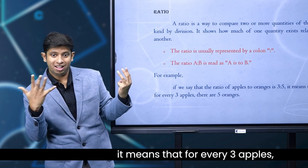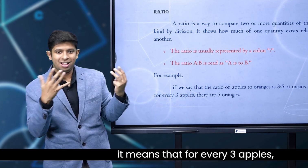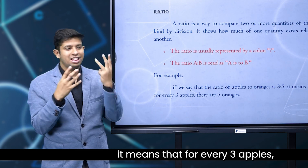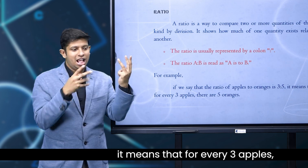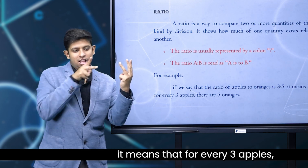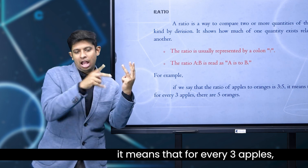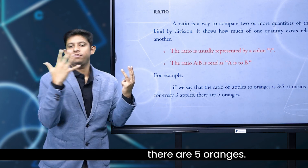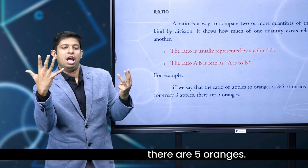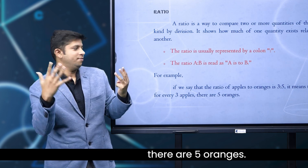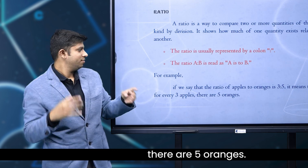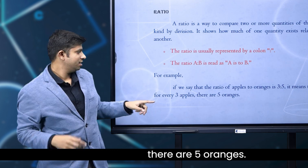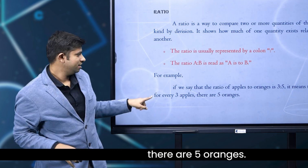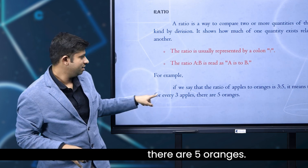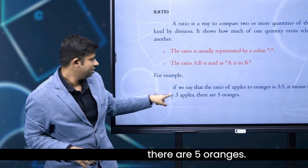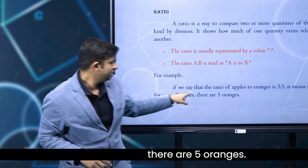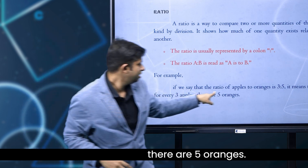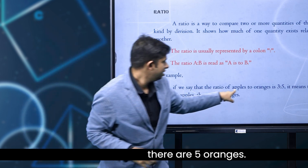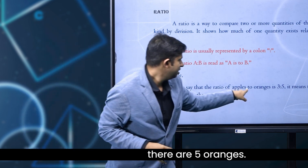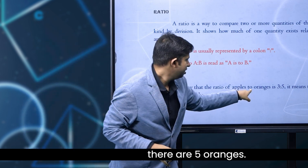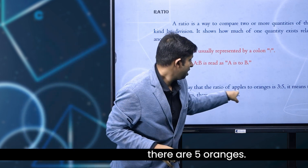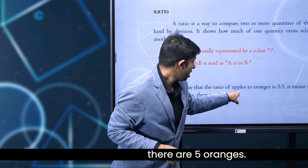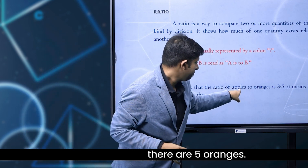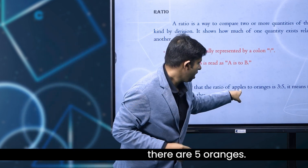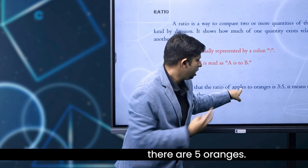3 apples, there are 5 oranges.